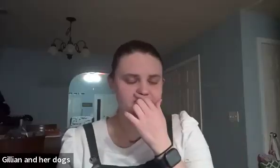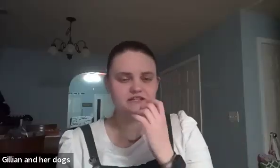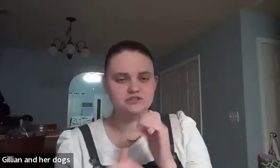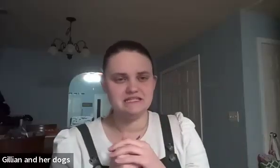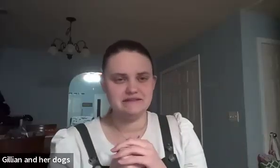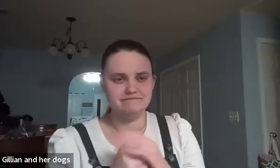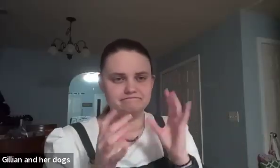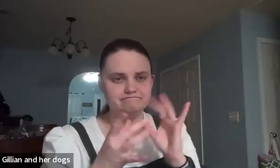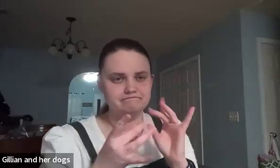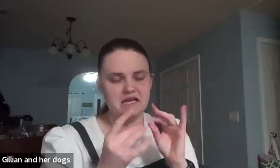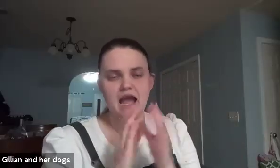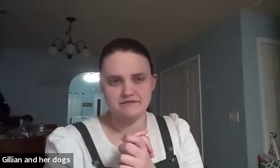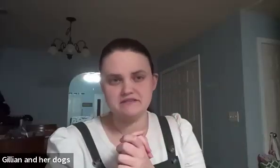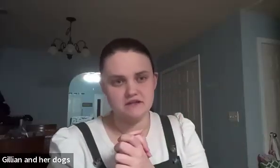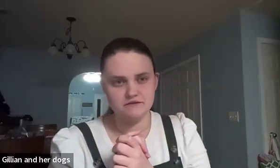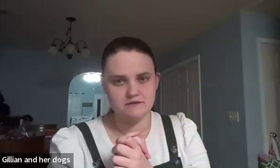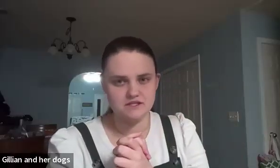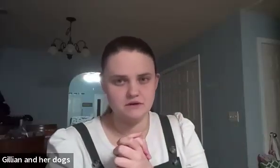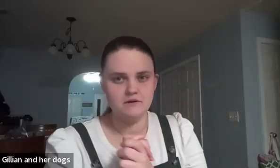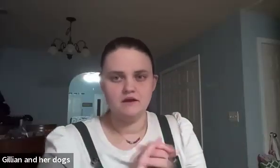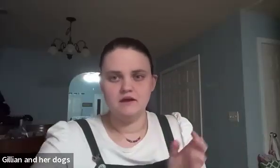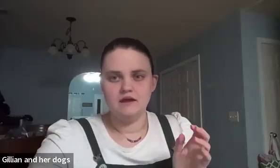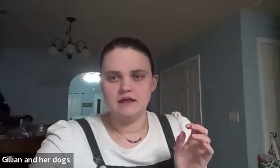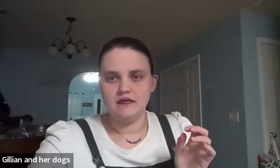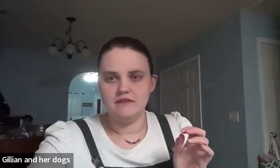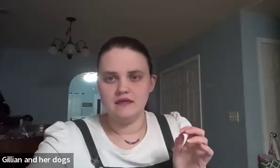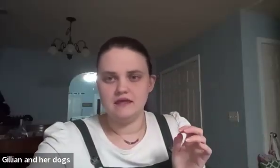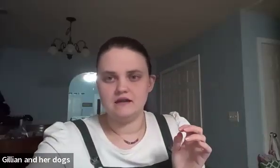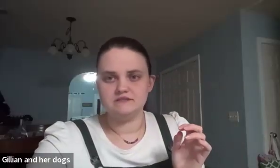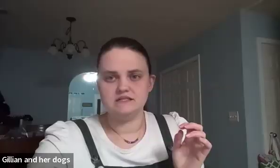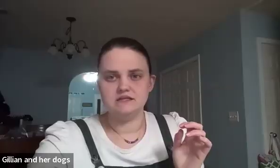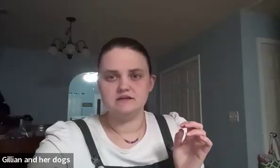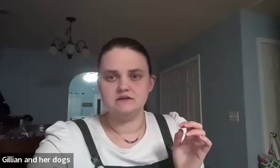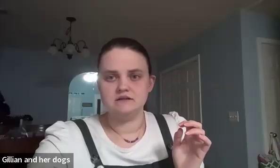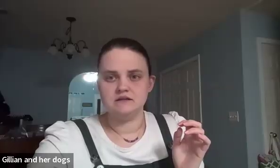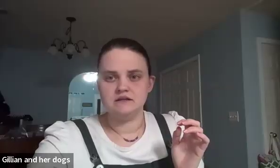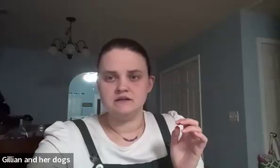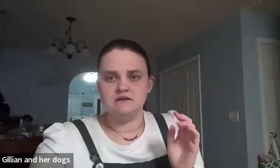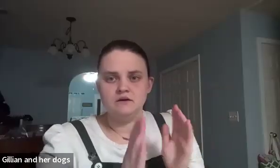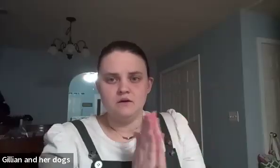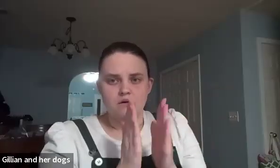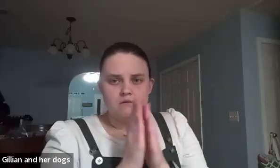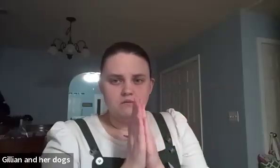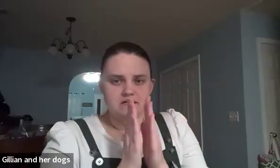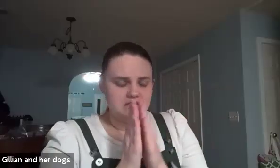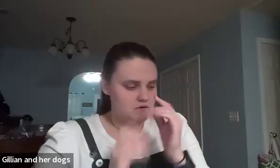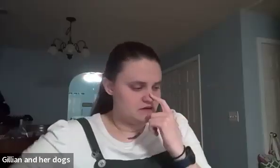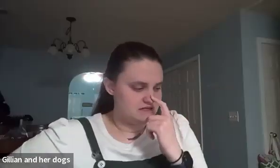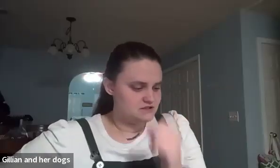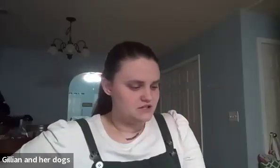an interesting thing. I have seen that a few times though. And then I was seeing, what was it? What was it?